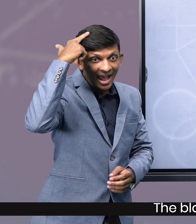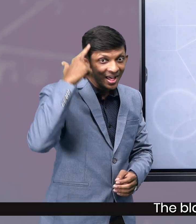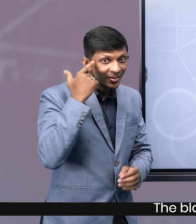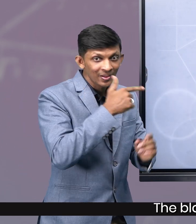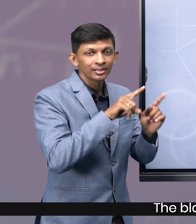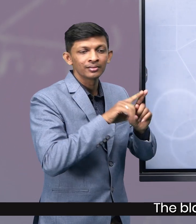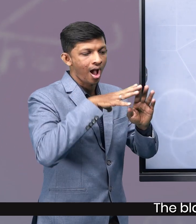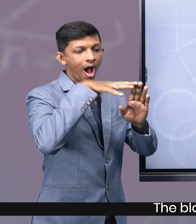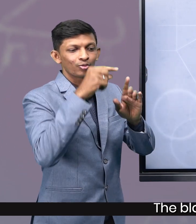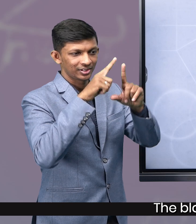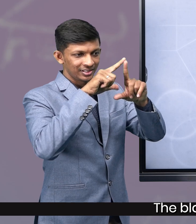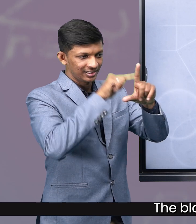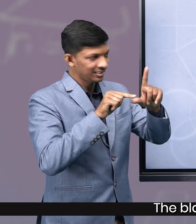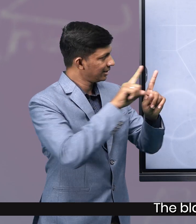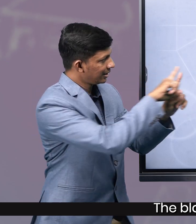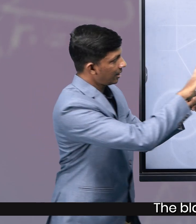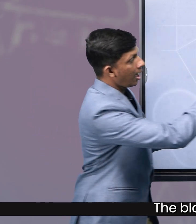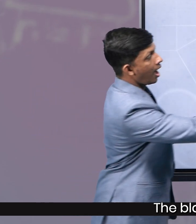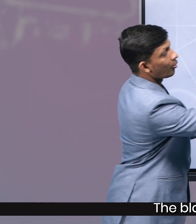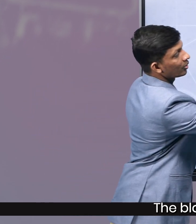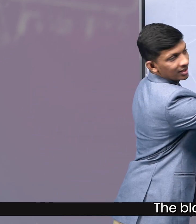The black line is the boundary.